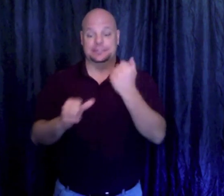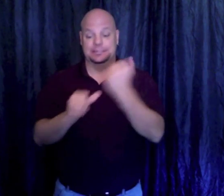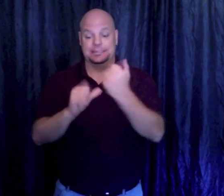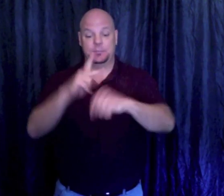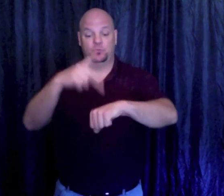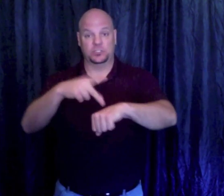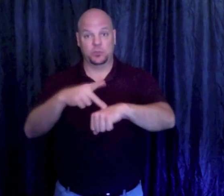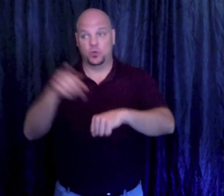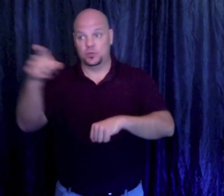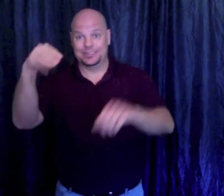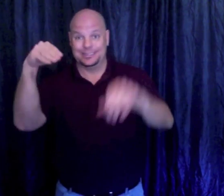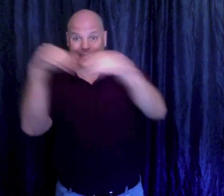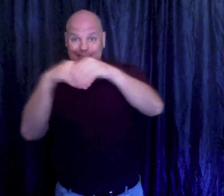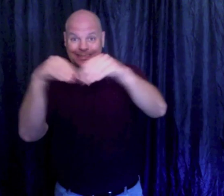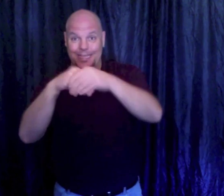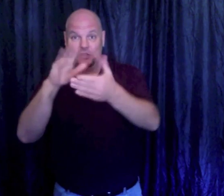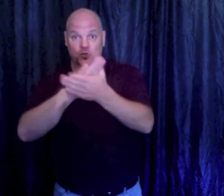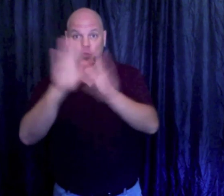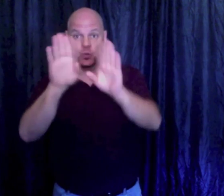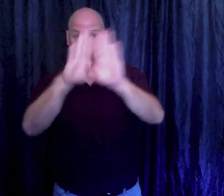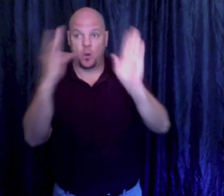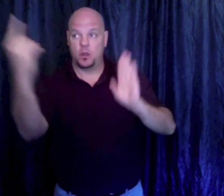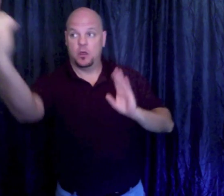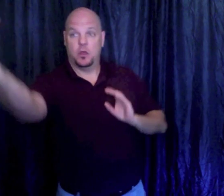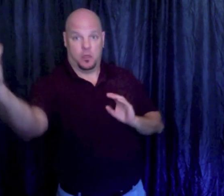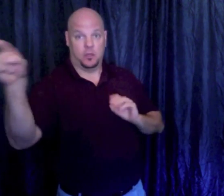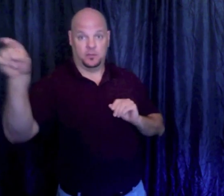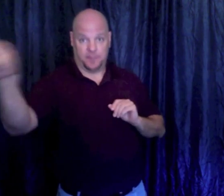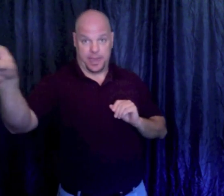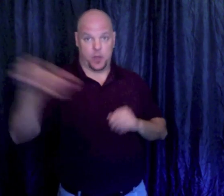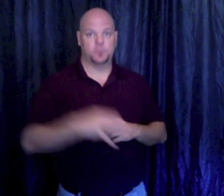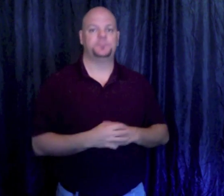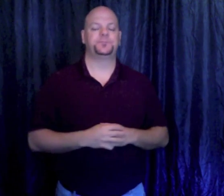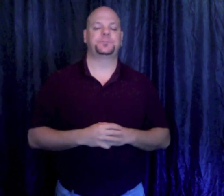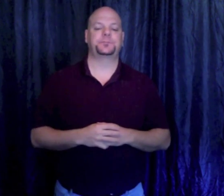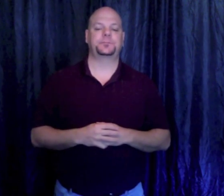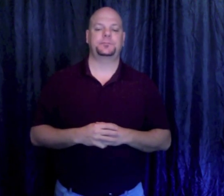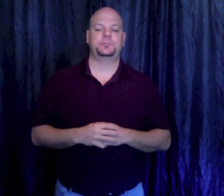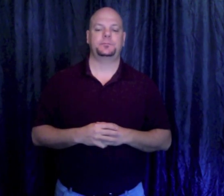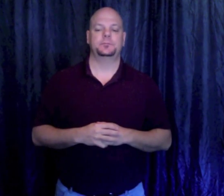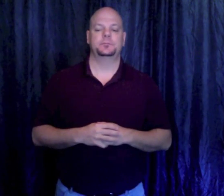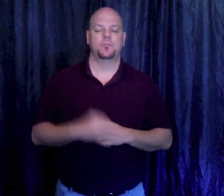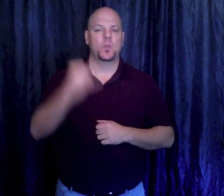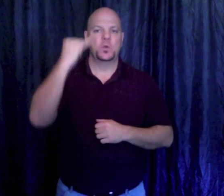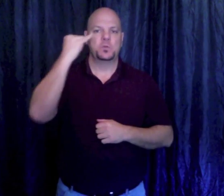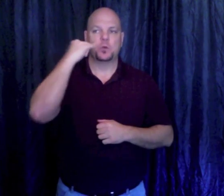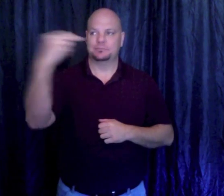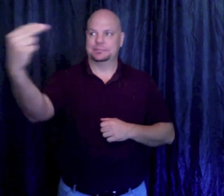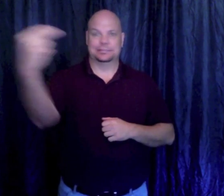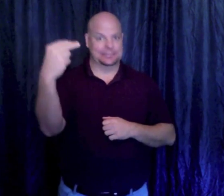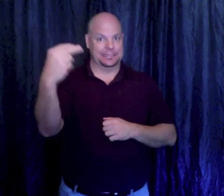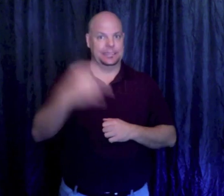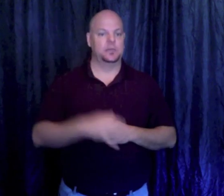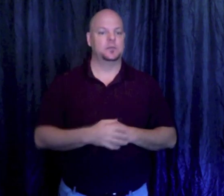inside. So what's it going to look like if, say, the interpreter walks in first and then the student walks